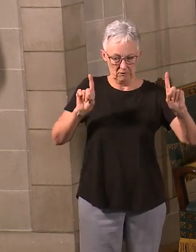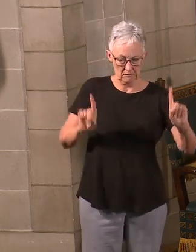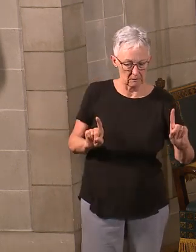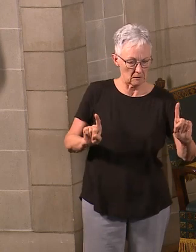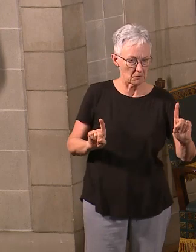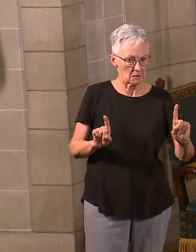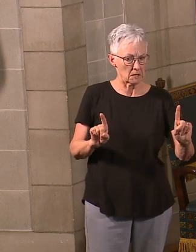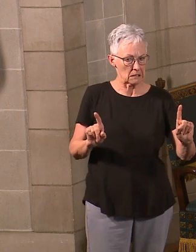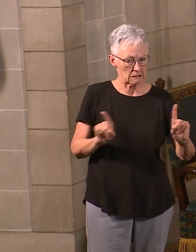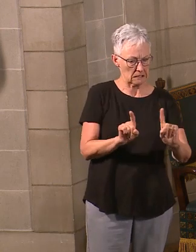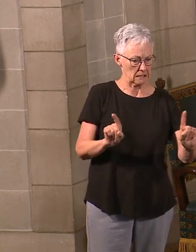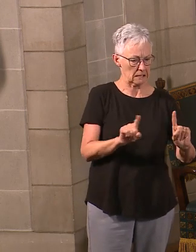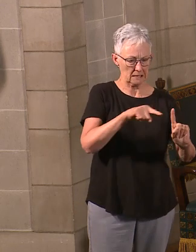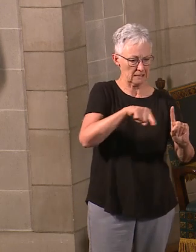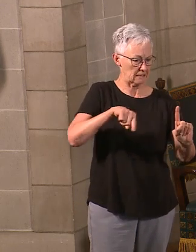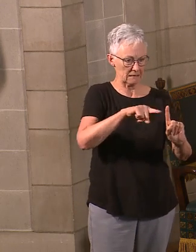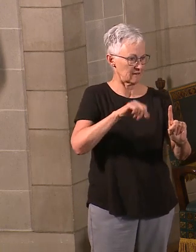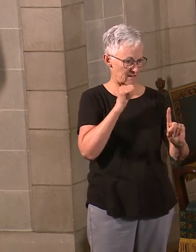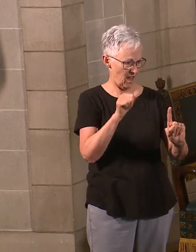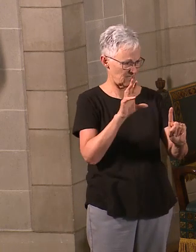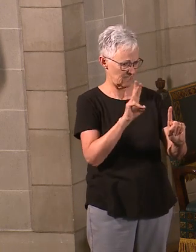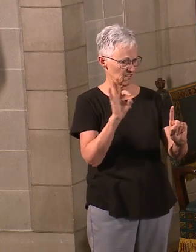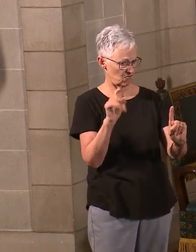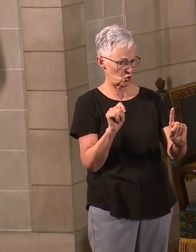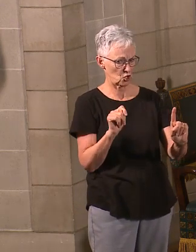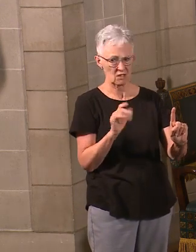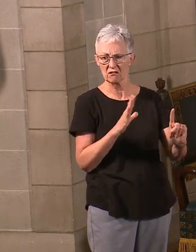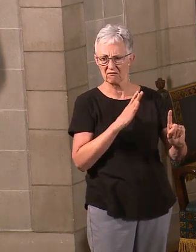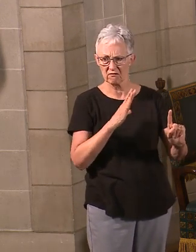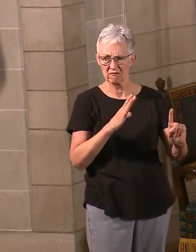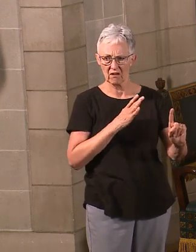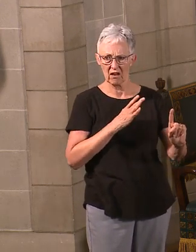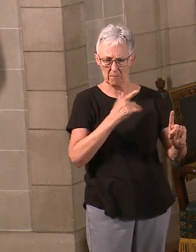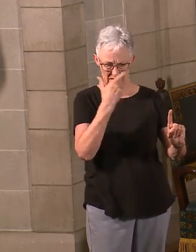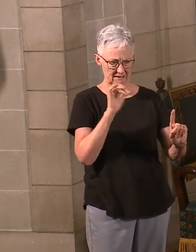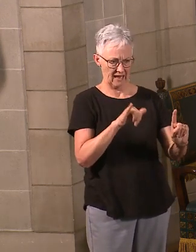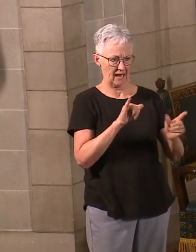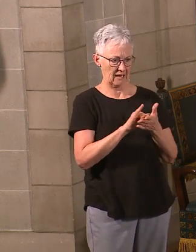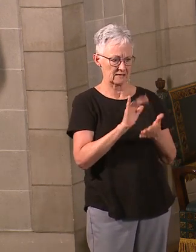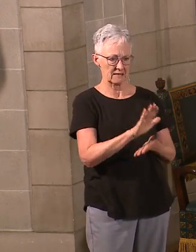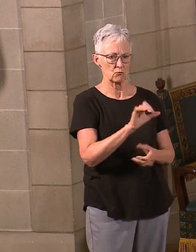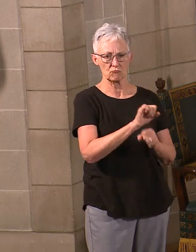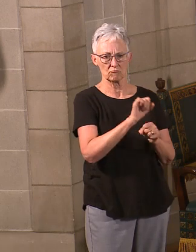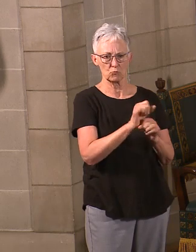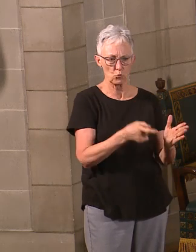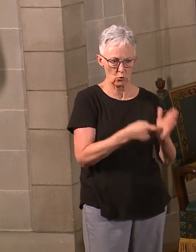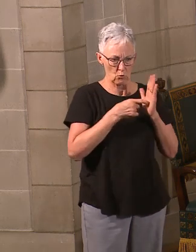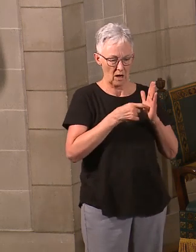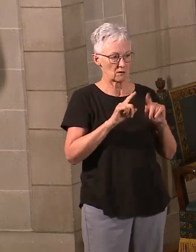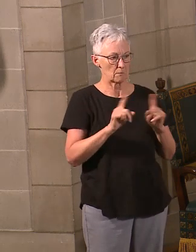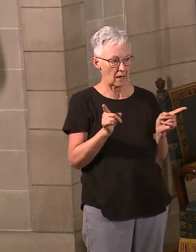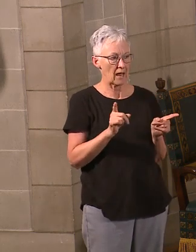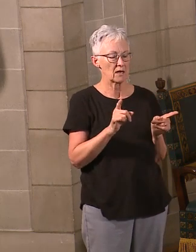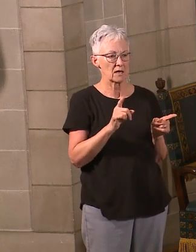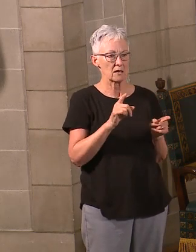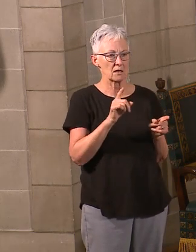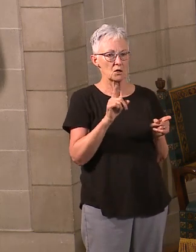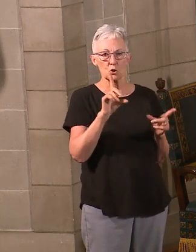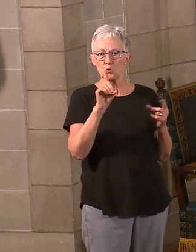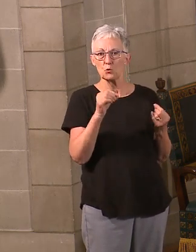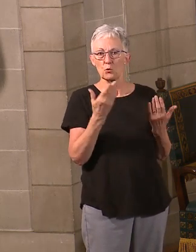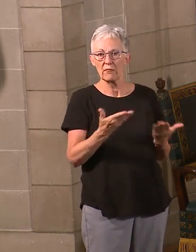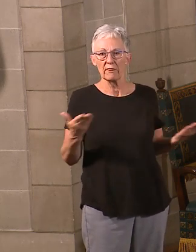is. You have to work together. What we ask is that you take those steps to be able to protect yourself and protect your fellow teammates. So